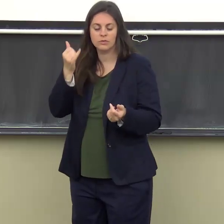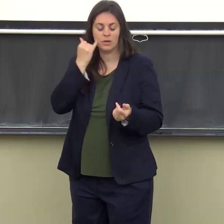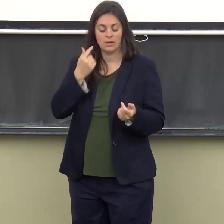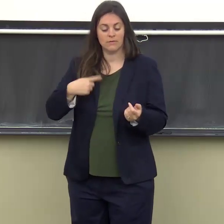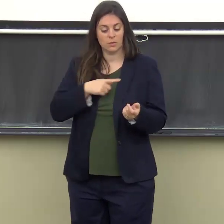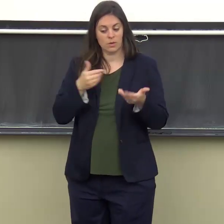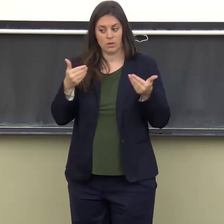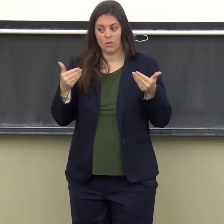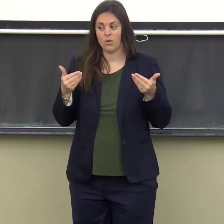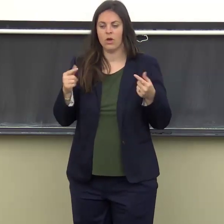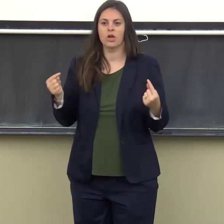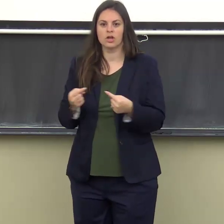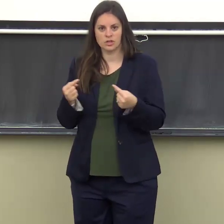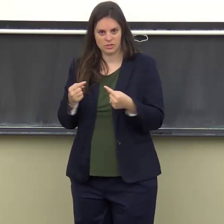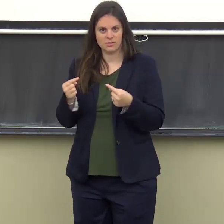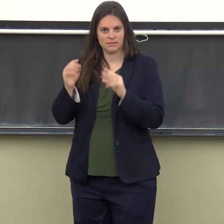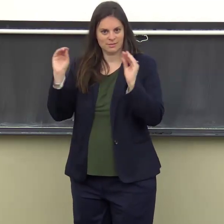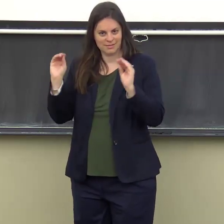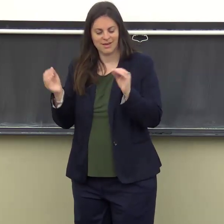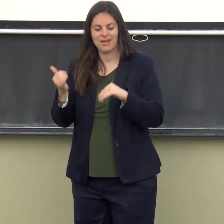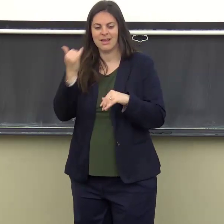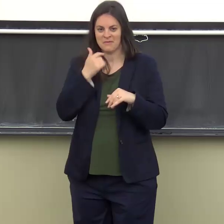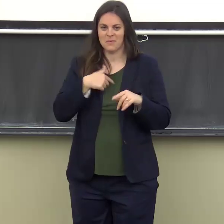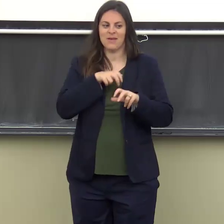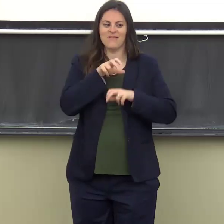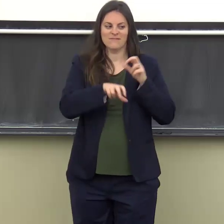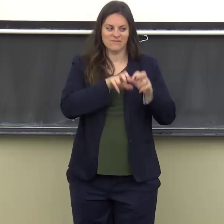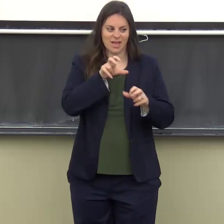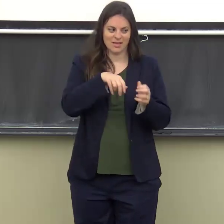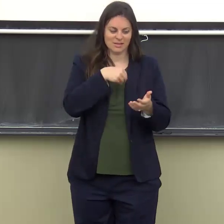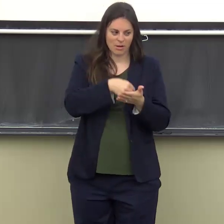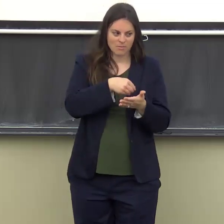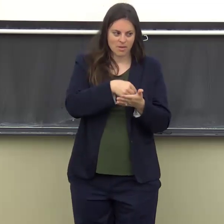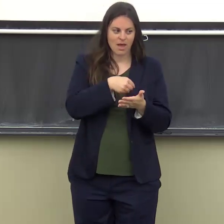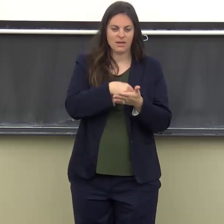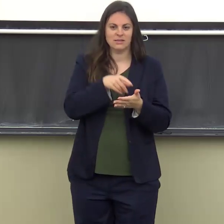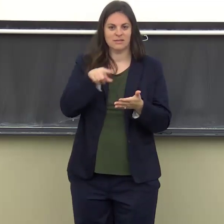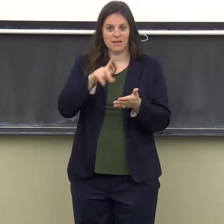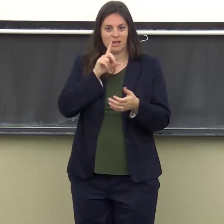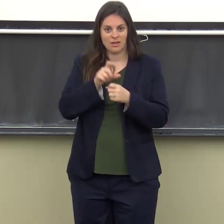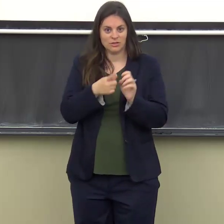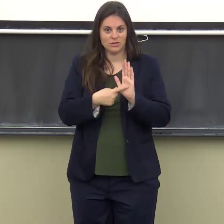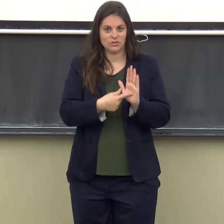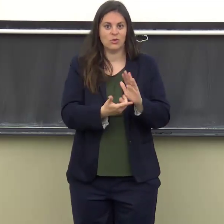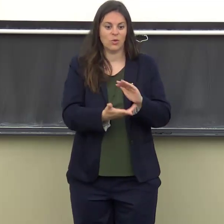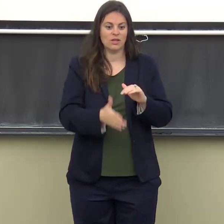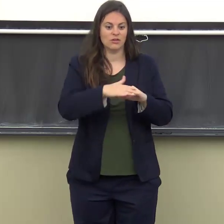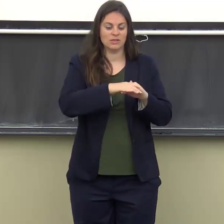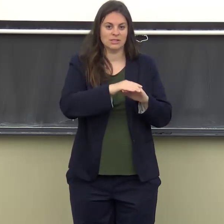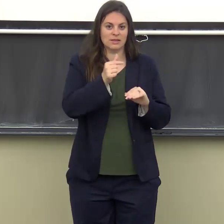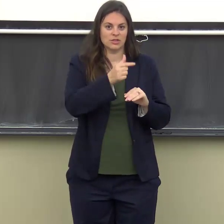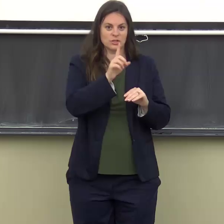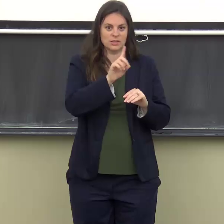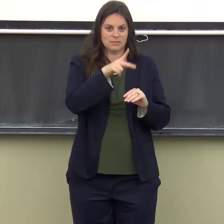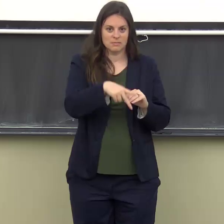to invest our monies, this is the best way. And they actually showed increases in GDP, increases in